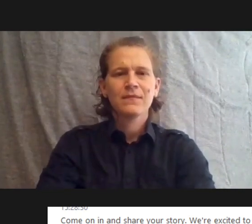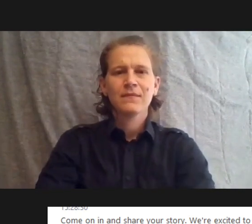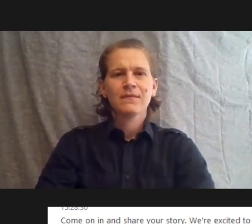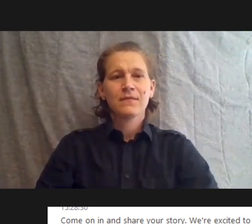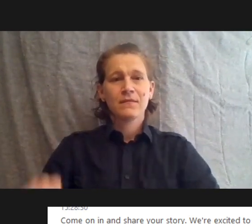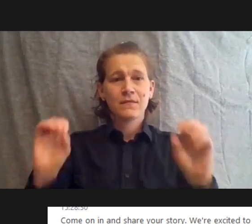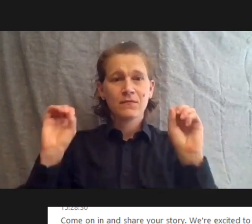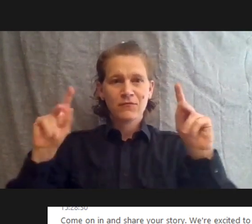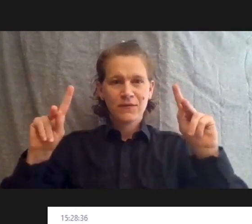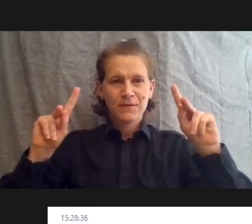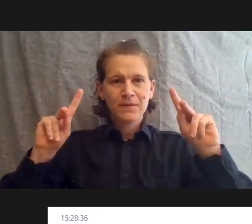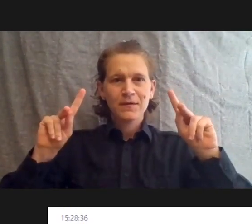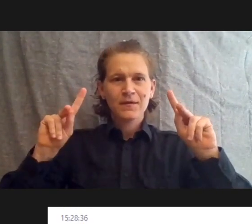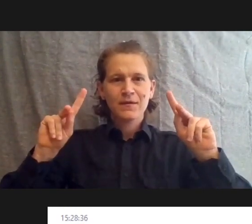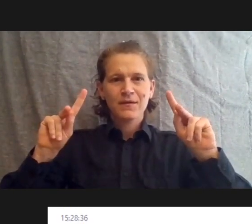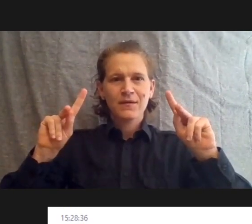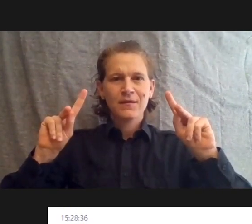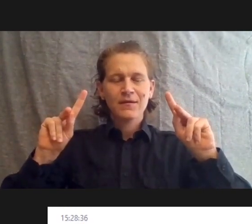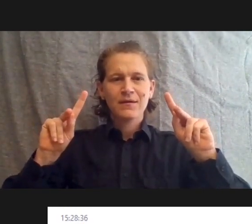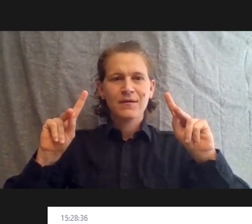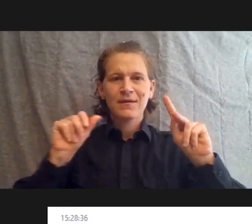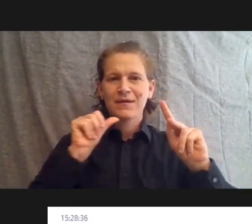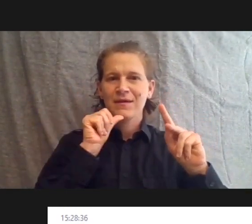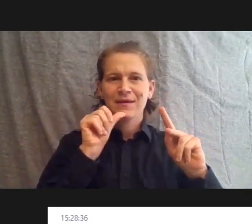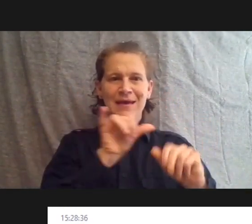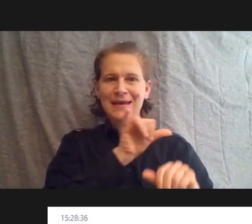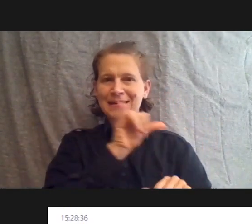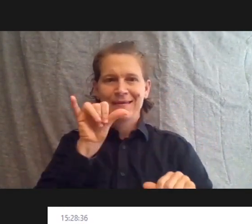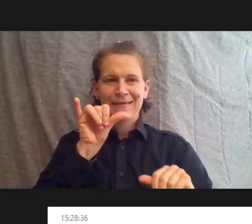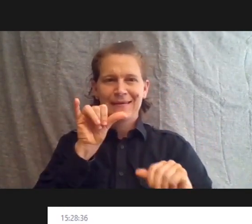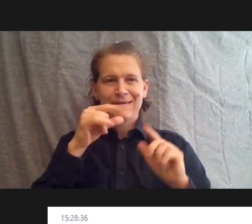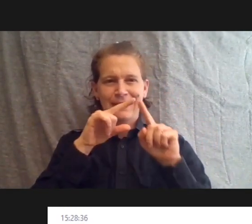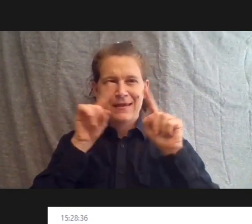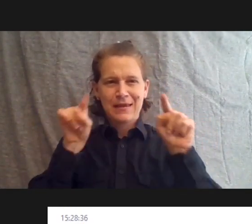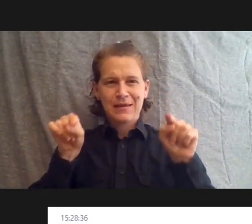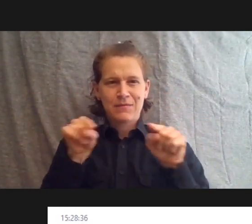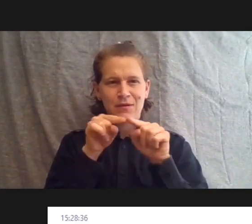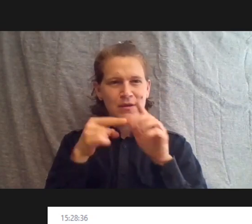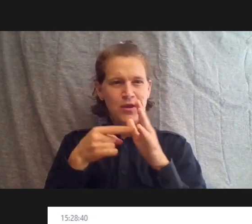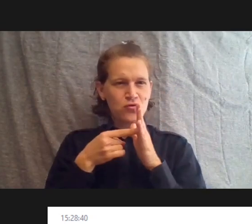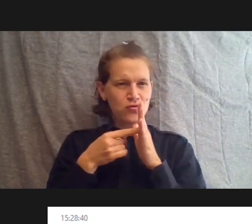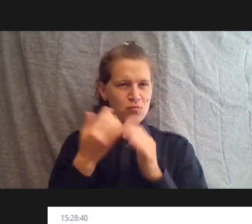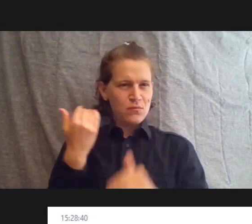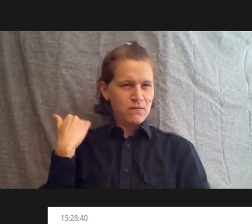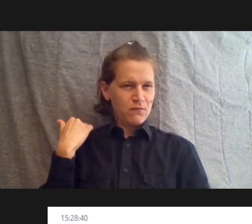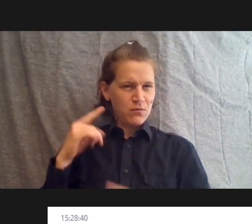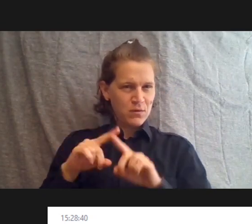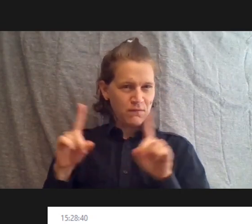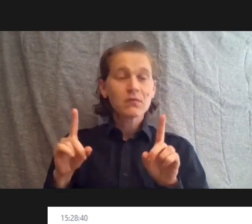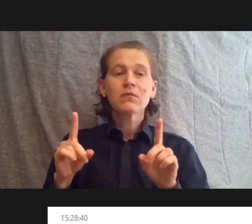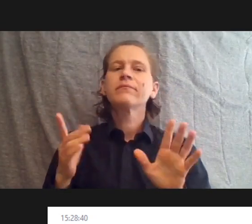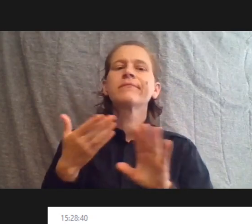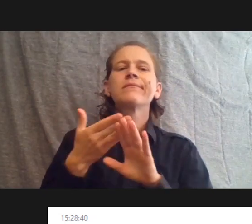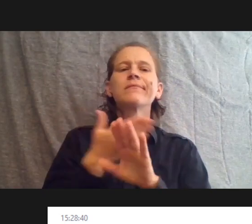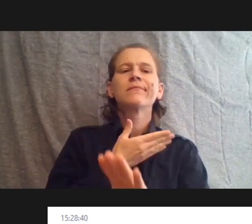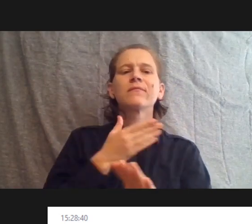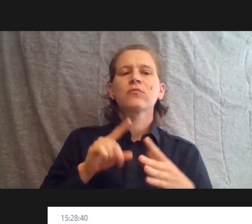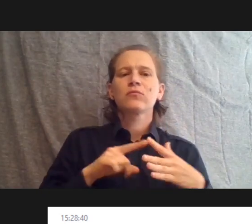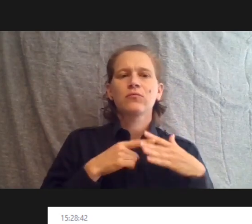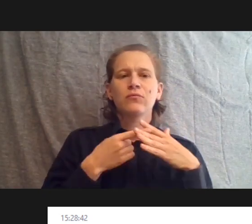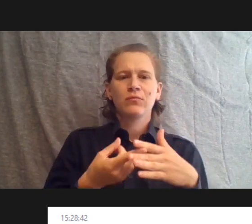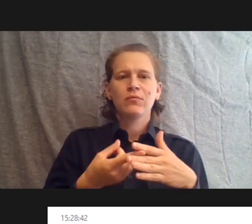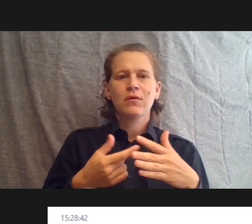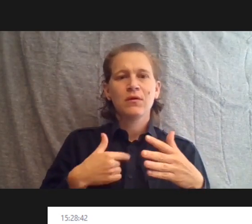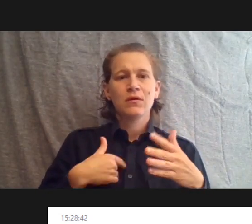Okay, that's not the same sign they showed me before. Oh, before I begin, I'd like